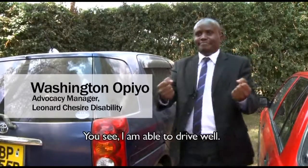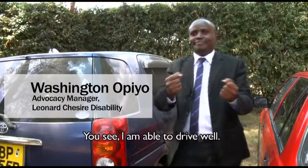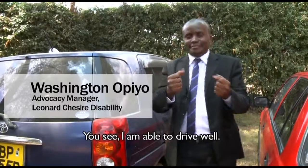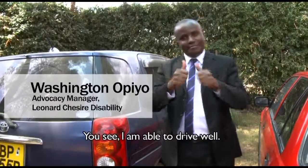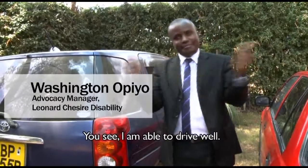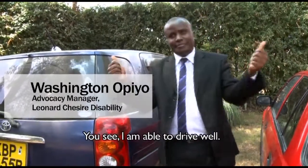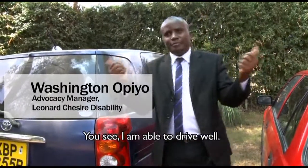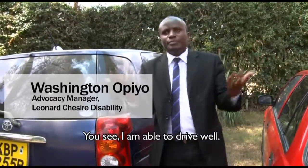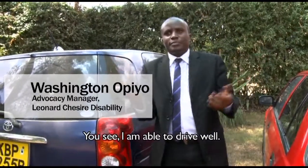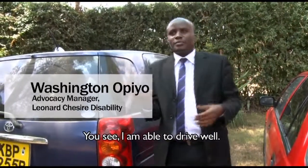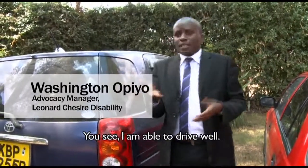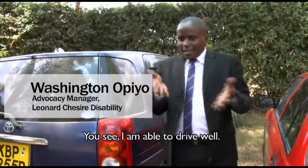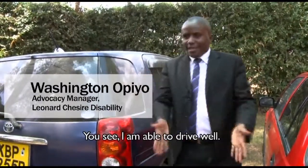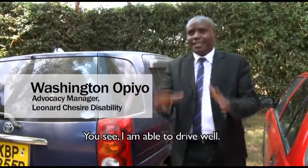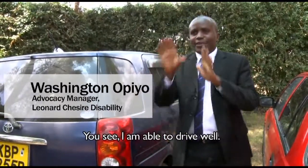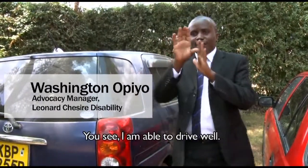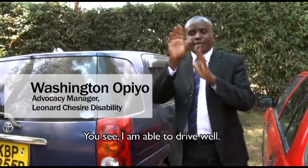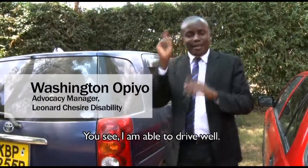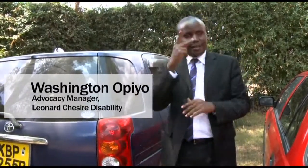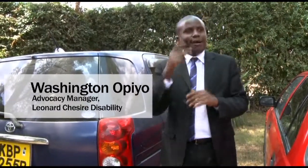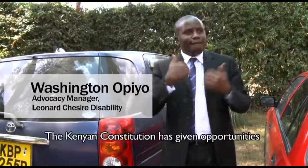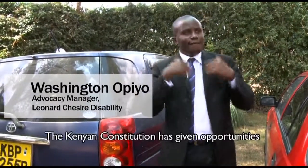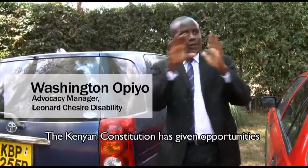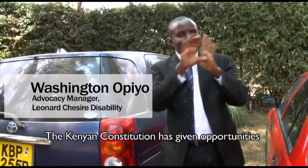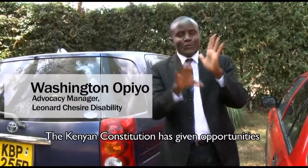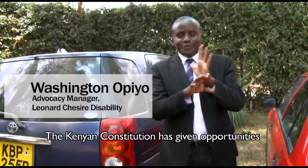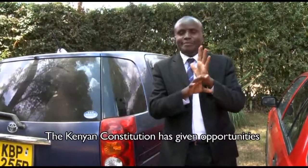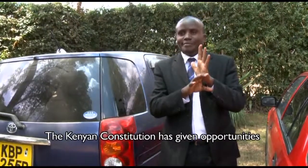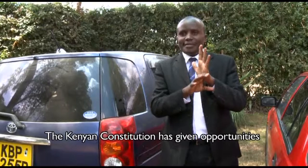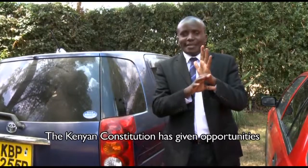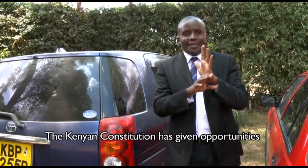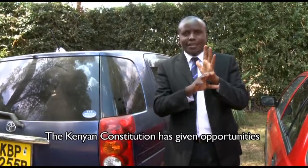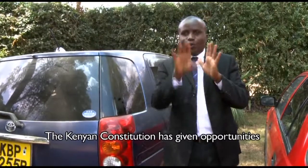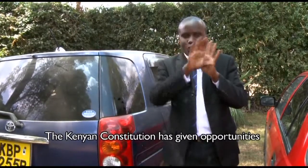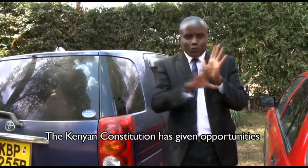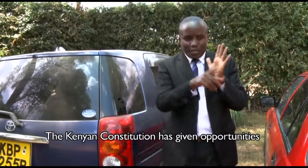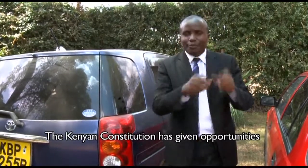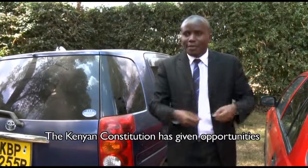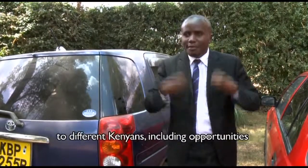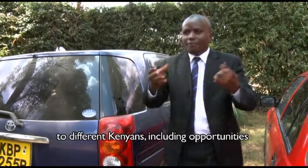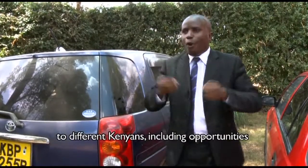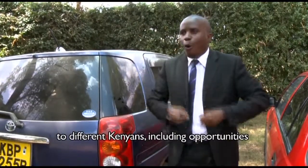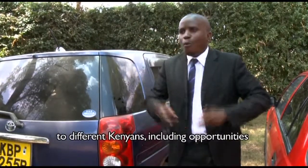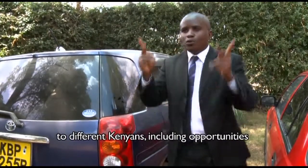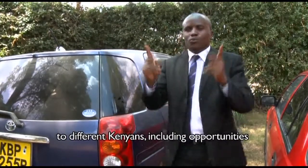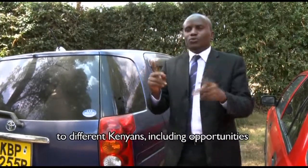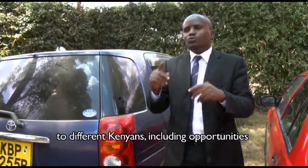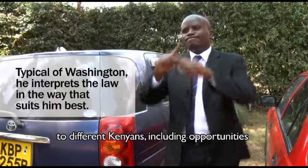You see, I'm able to drive well. The Kenyan Constitution has given opportunities to different Kenyans,